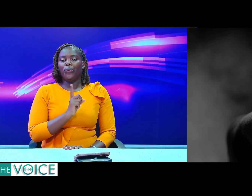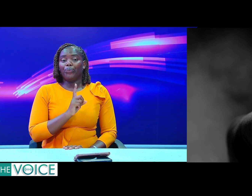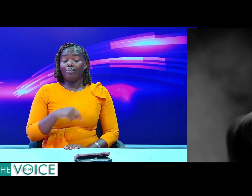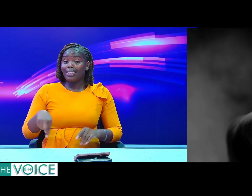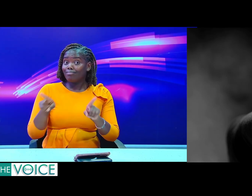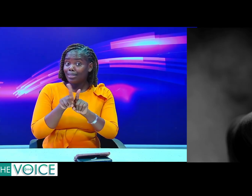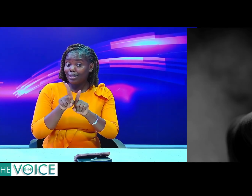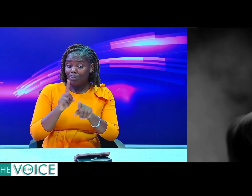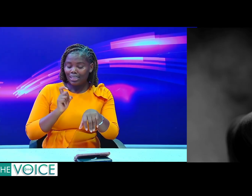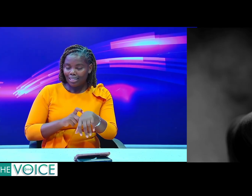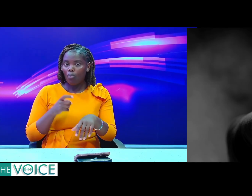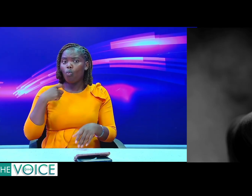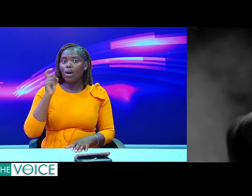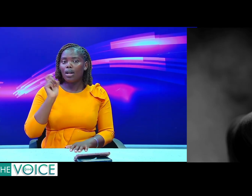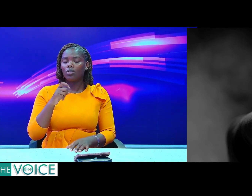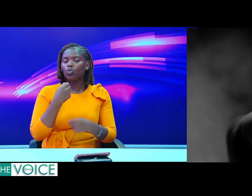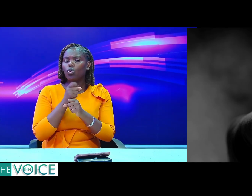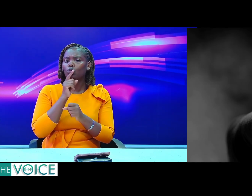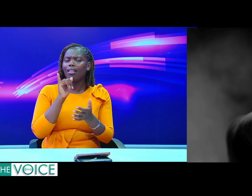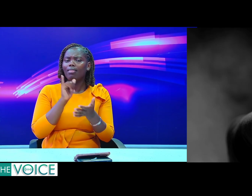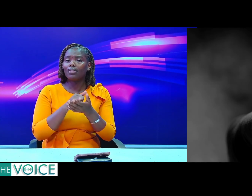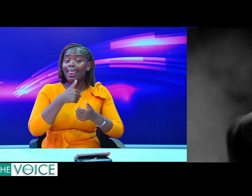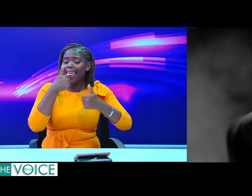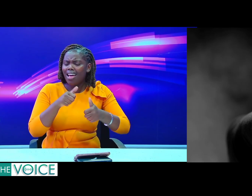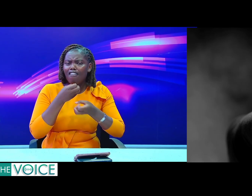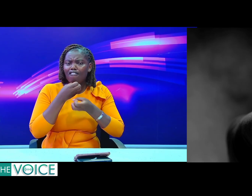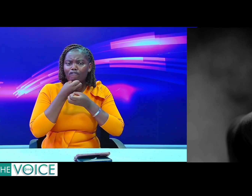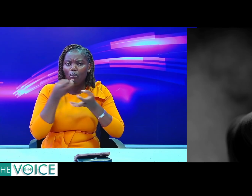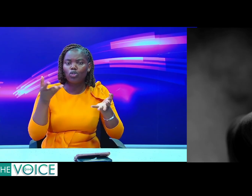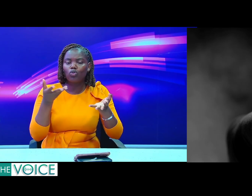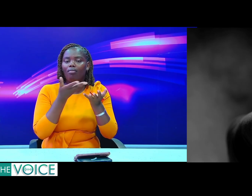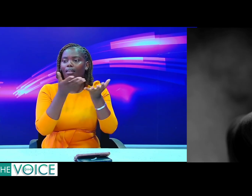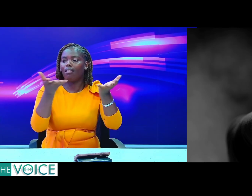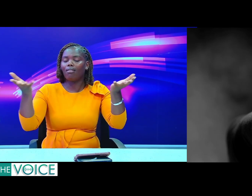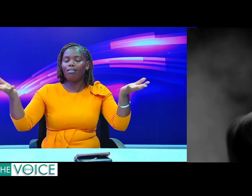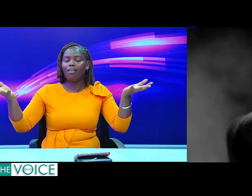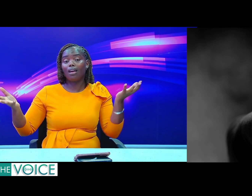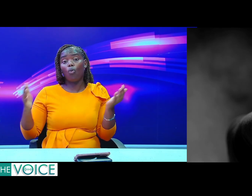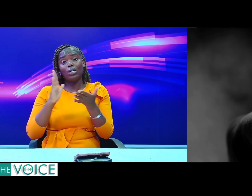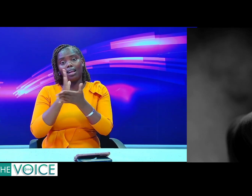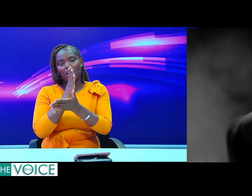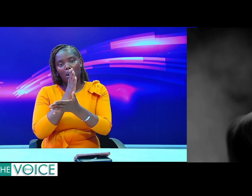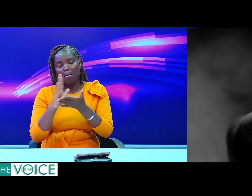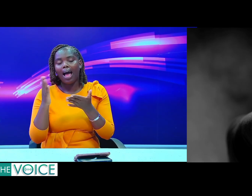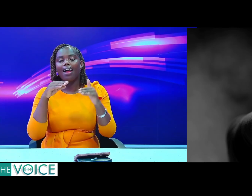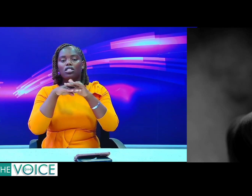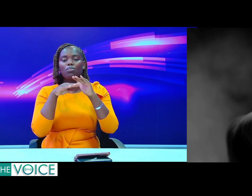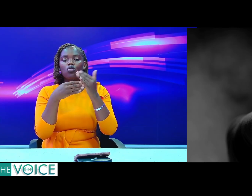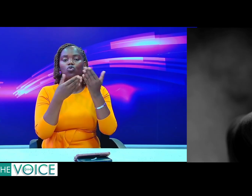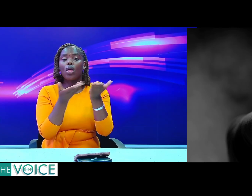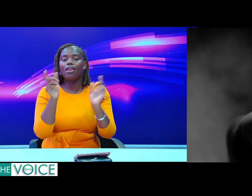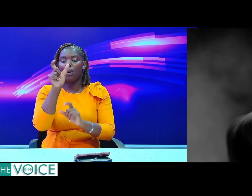accessible and inclusive enough that any person can go in without any challenges. Information that is out there, we need